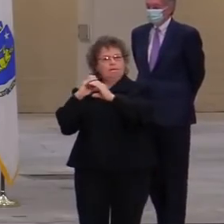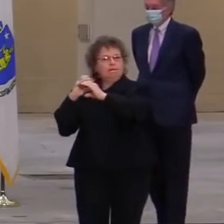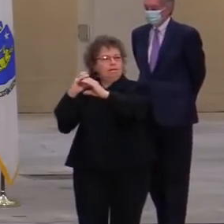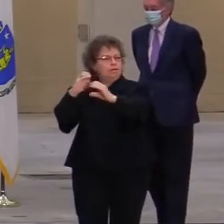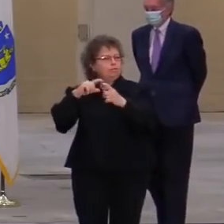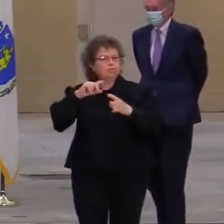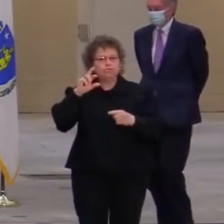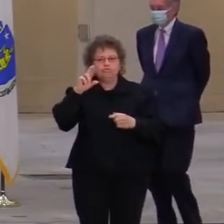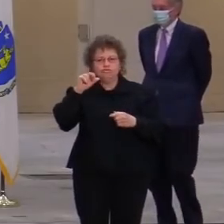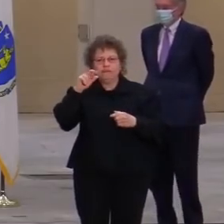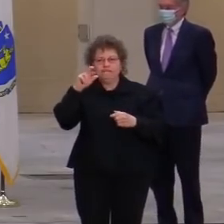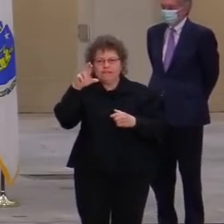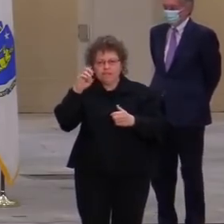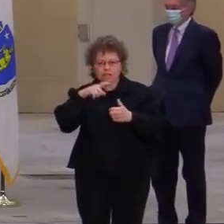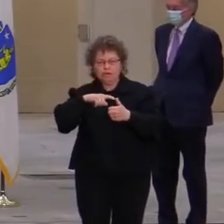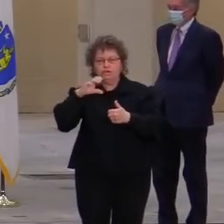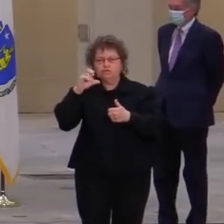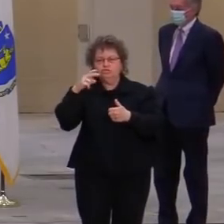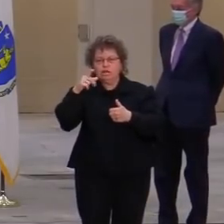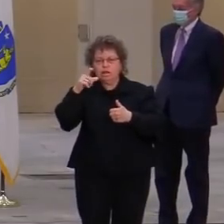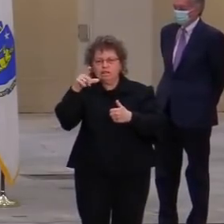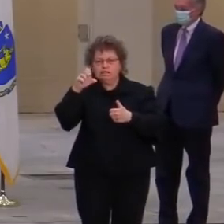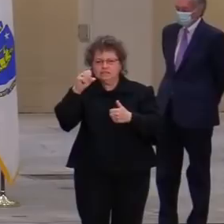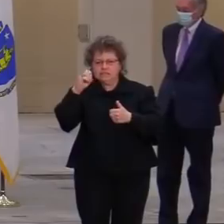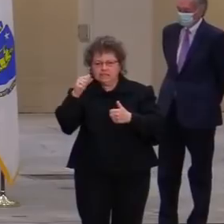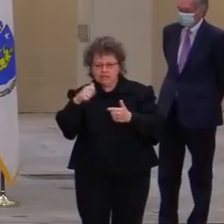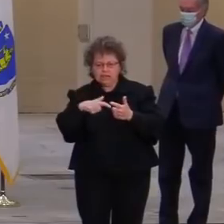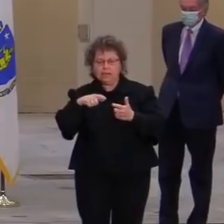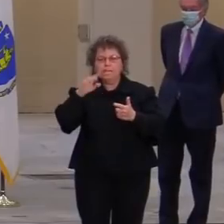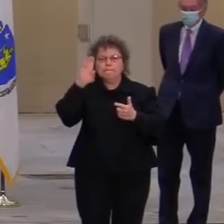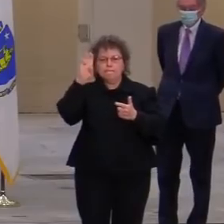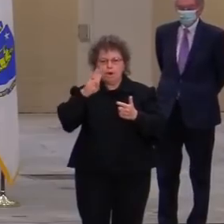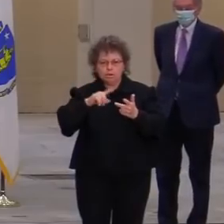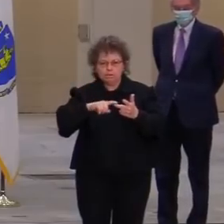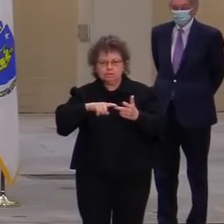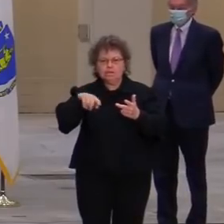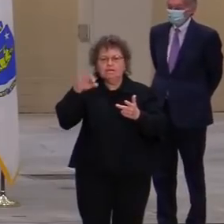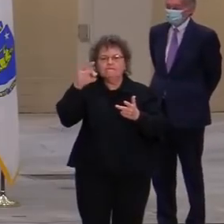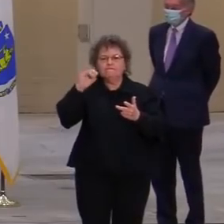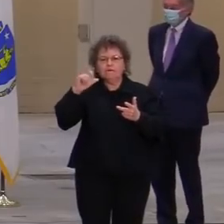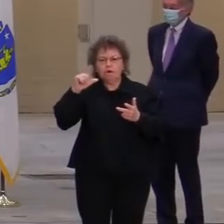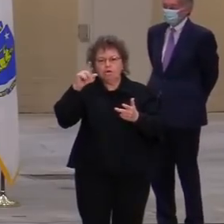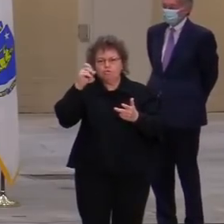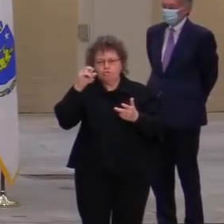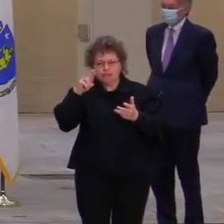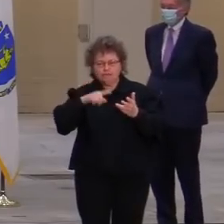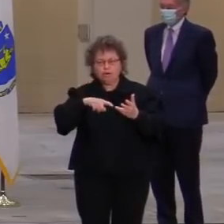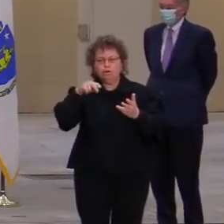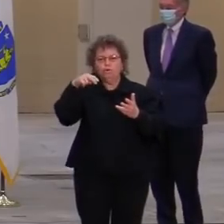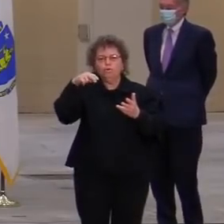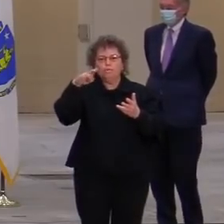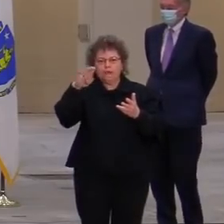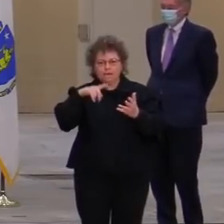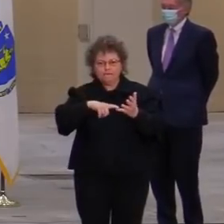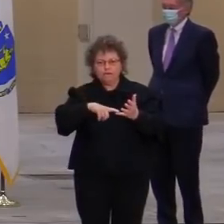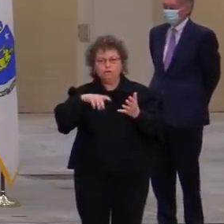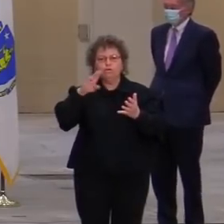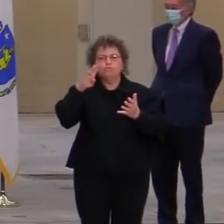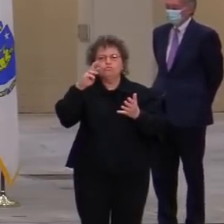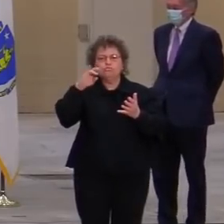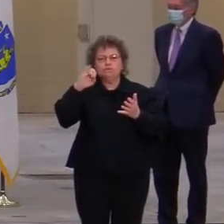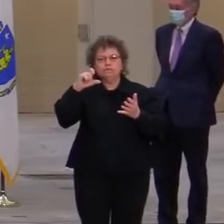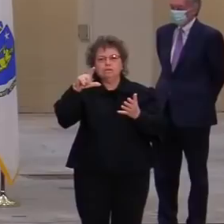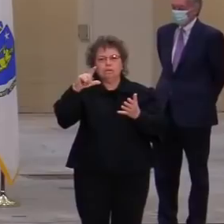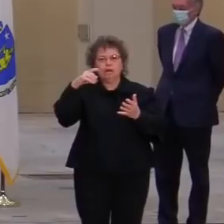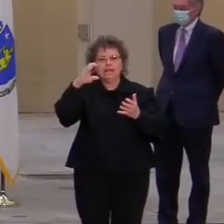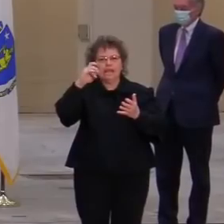Chelsea, Boston, as well as Fall River and New Bedford, because Bristol County can be part of the hub and spoke. So that